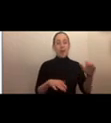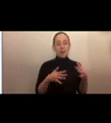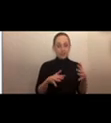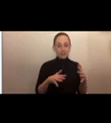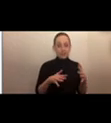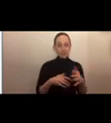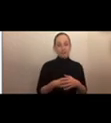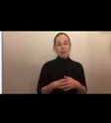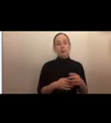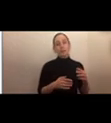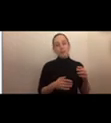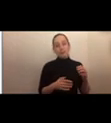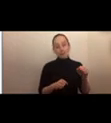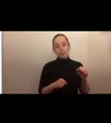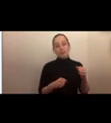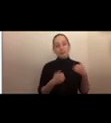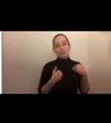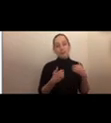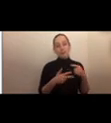or anxiety.